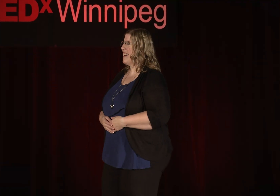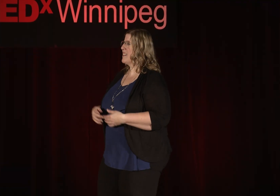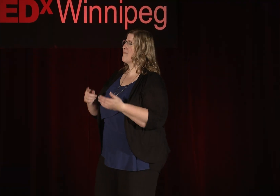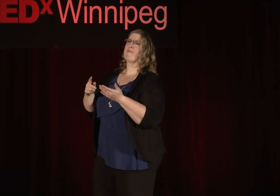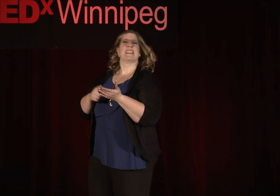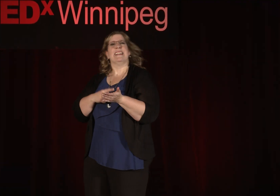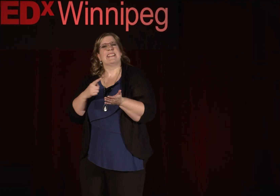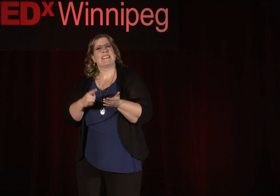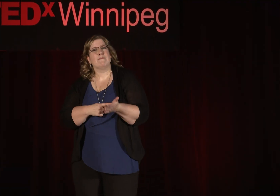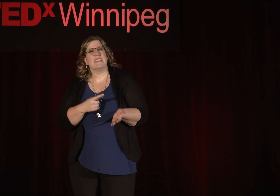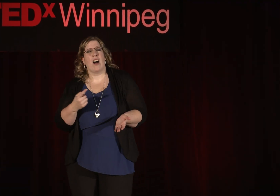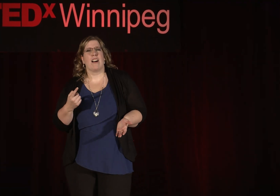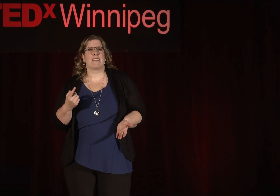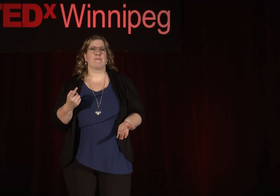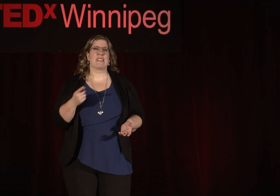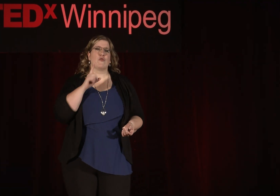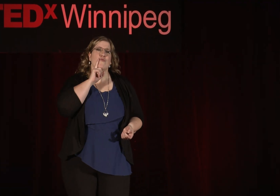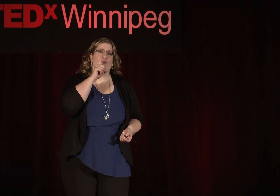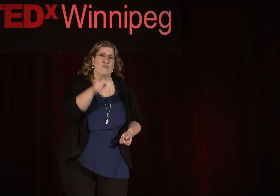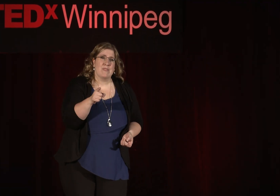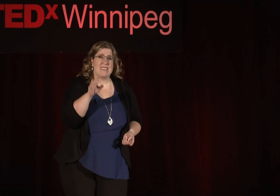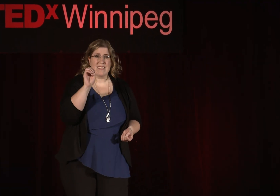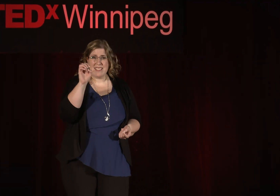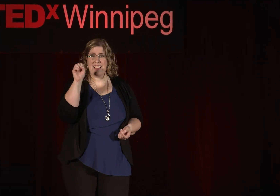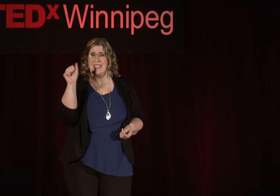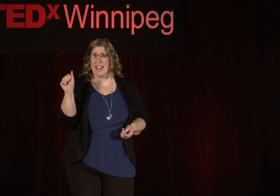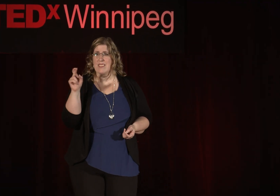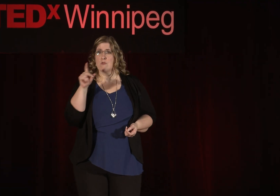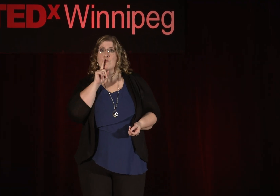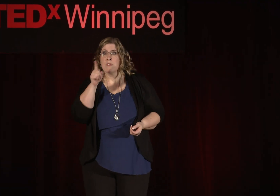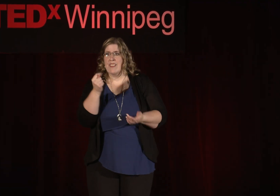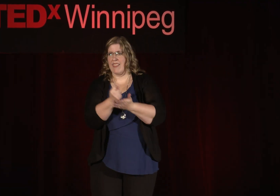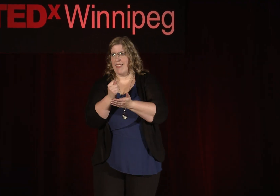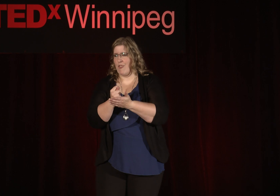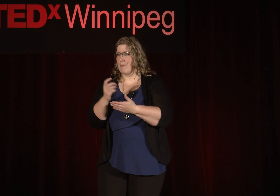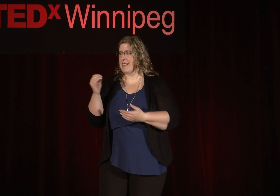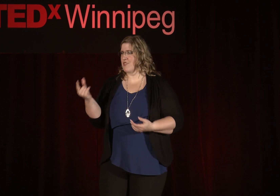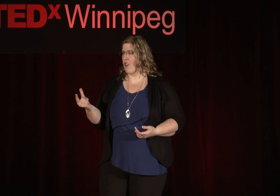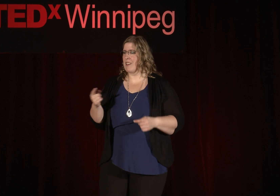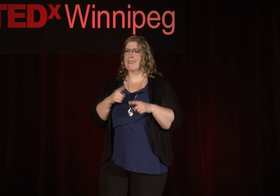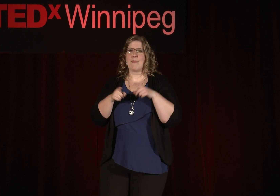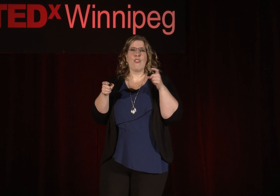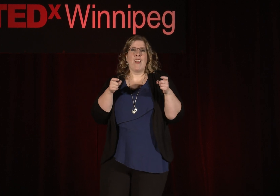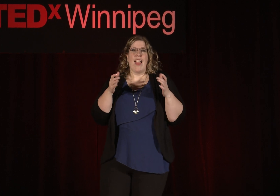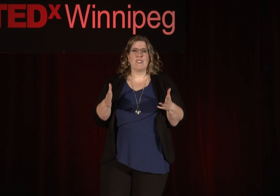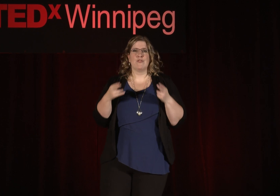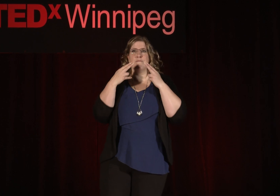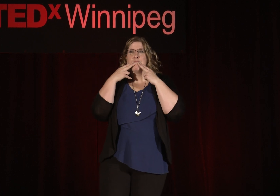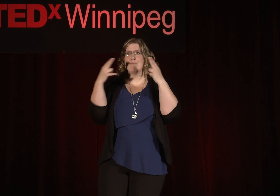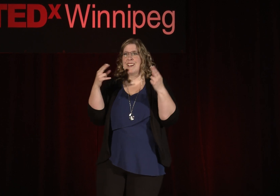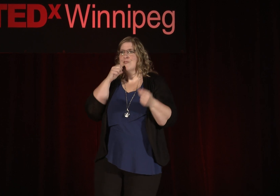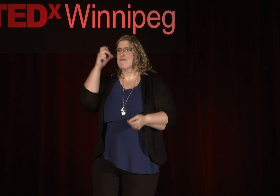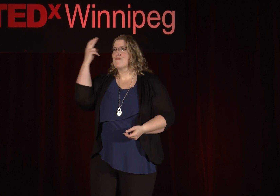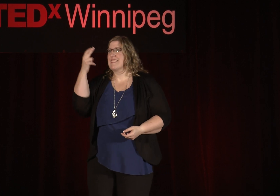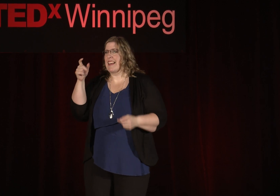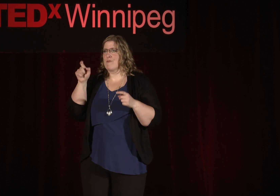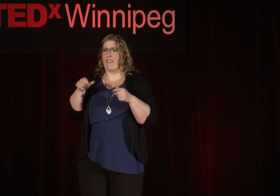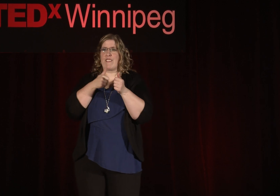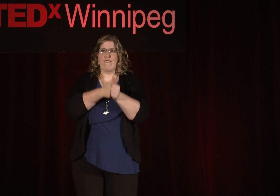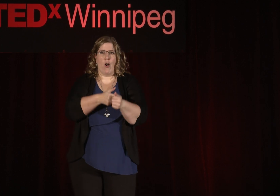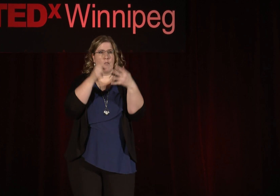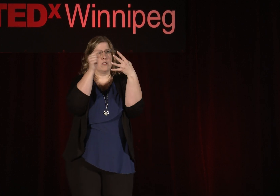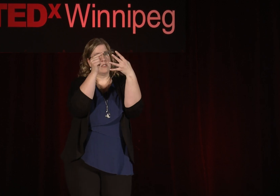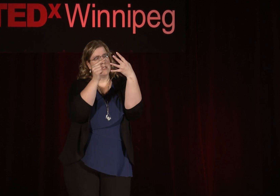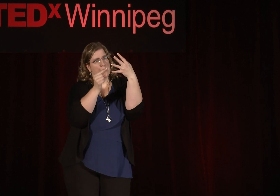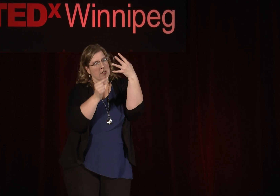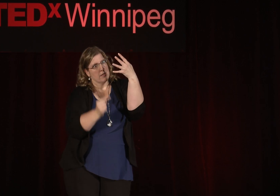Well, sometimes they are legitimate ESAs or therapy dogs with a handler that innocently doesn't understand the laws